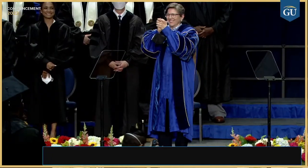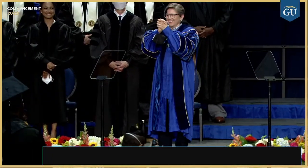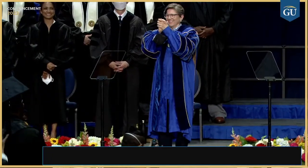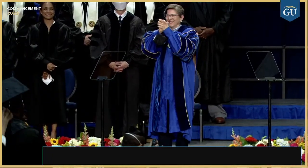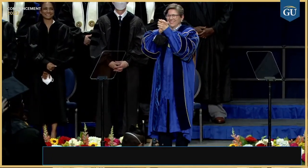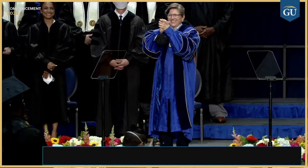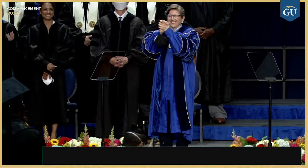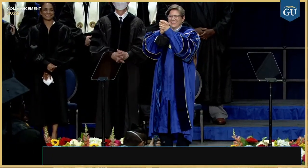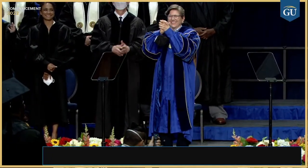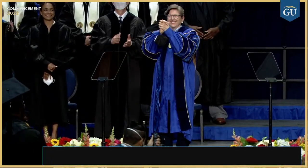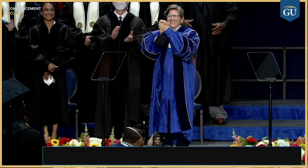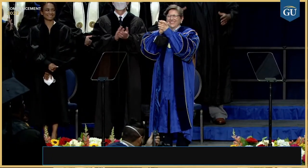Congratulations.